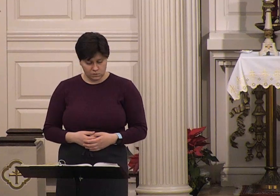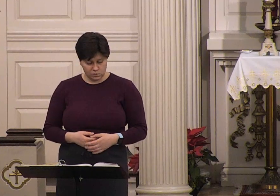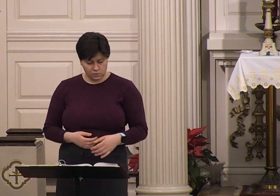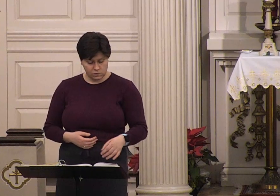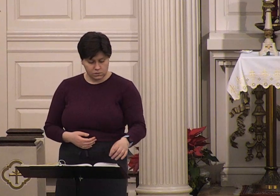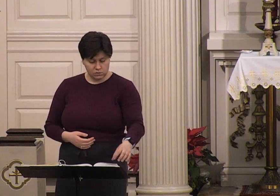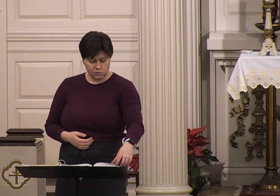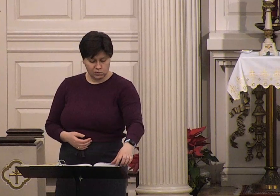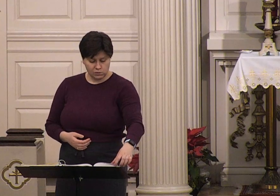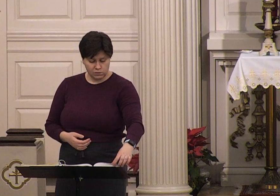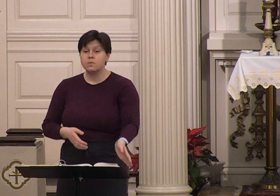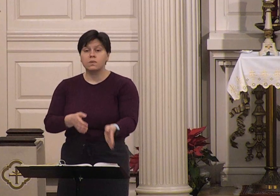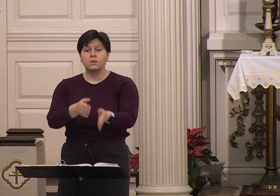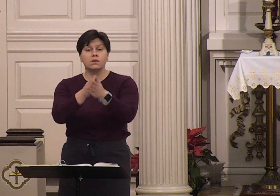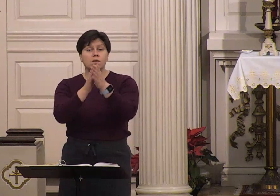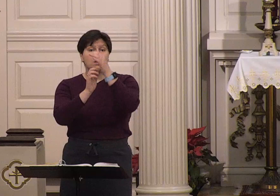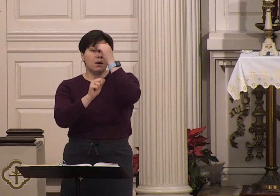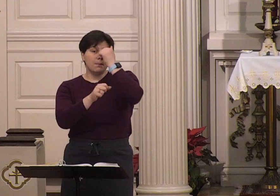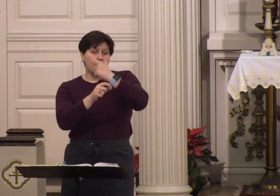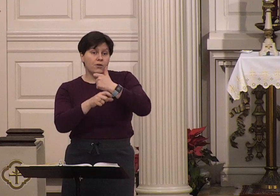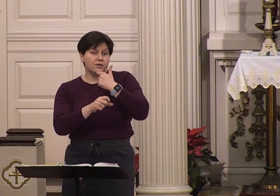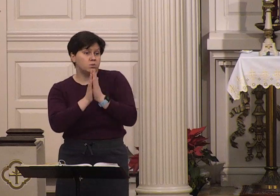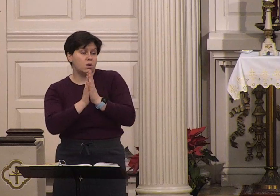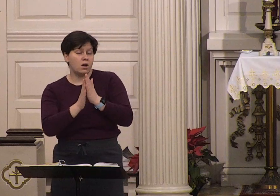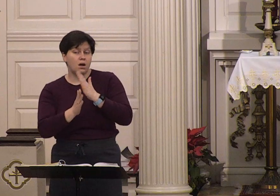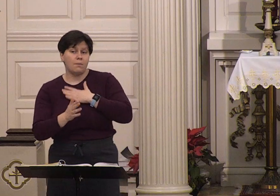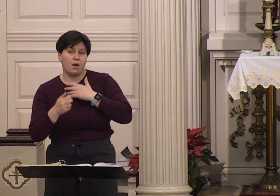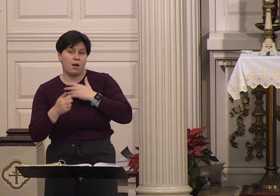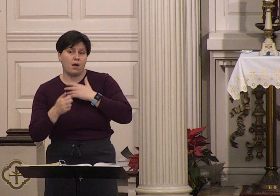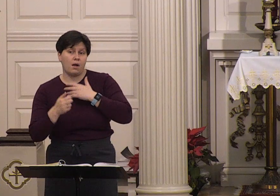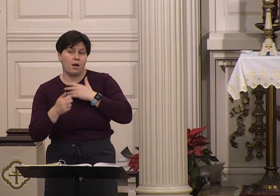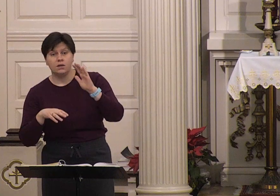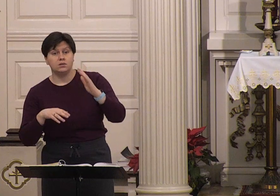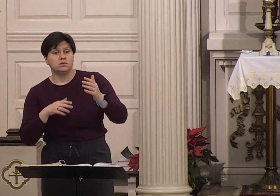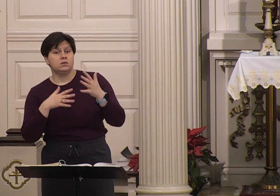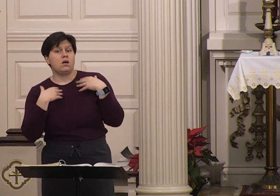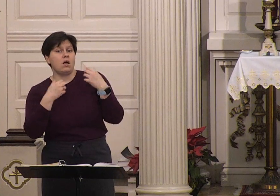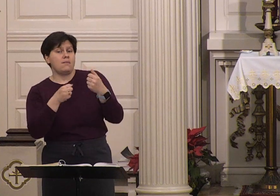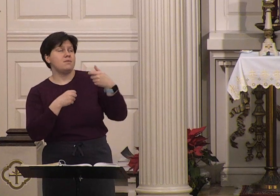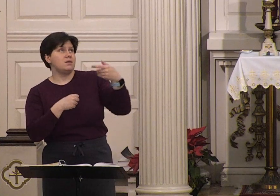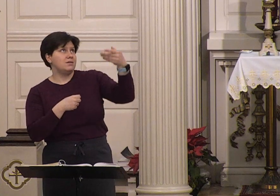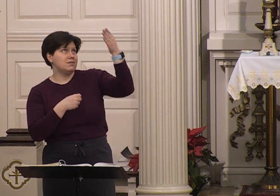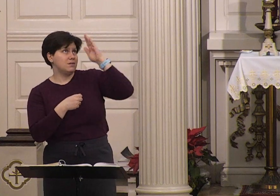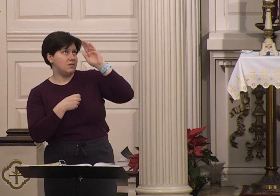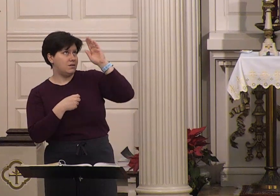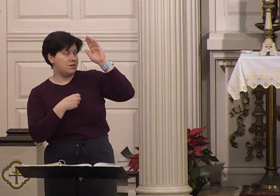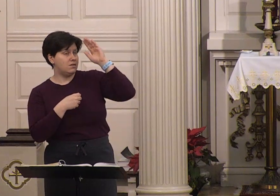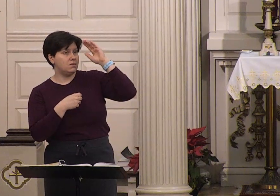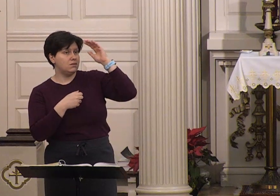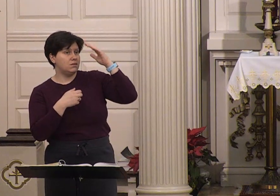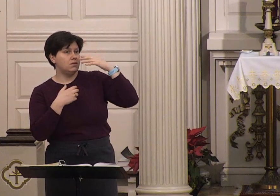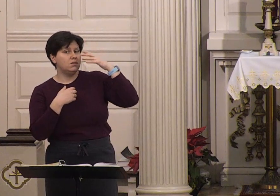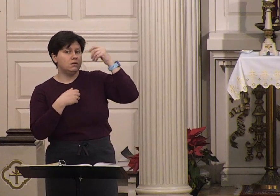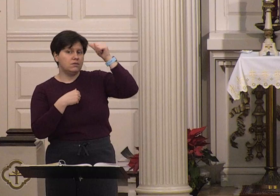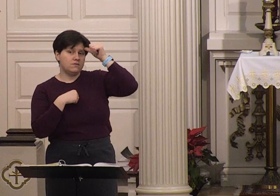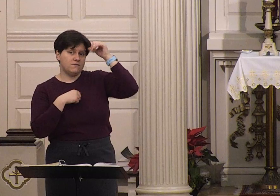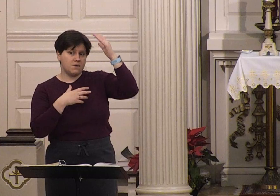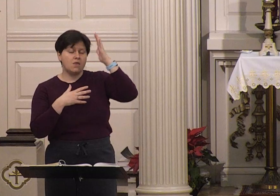Pray, brothers and sisters, that my sacrifice and yours may be acceptable to God, the Almighty Father.